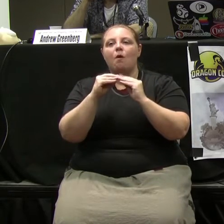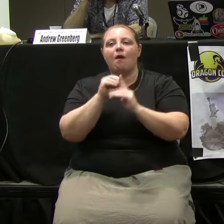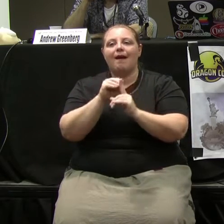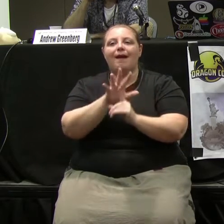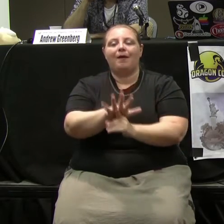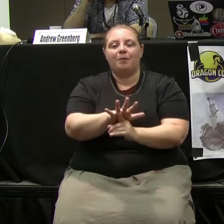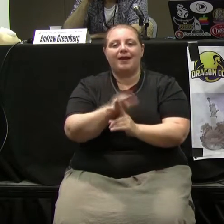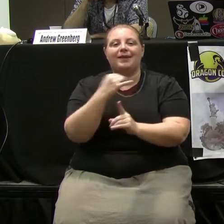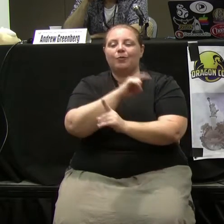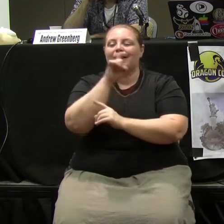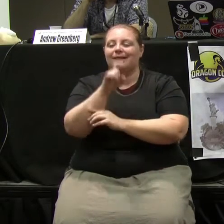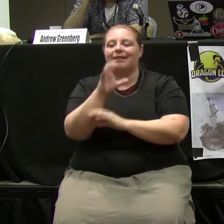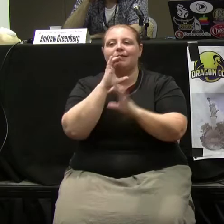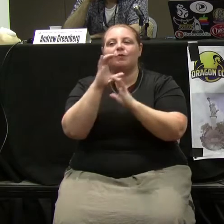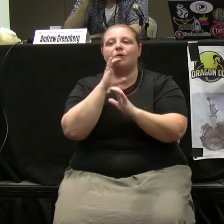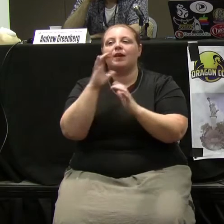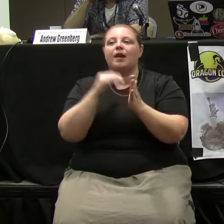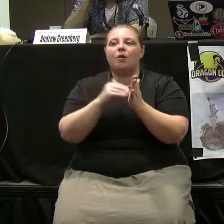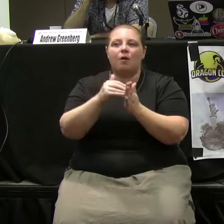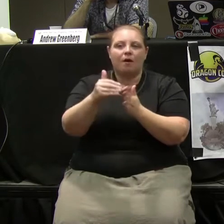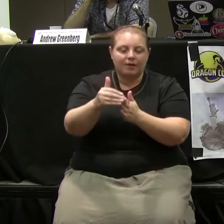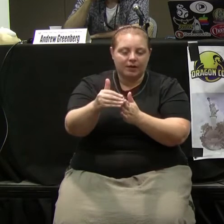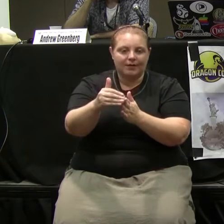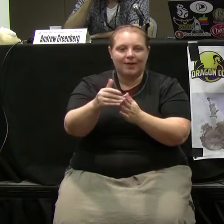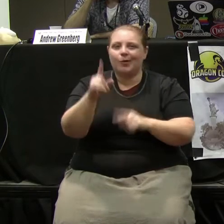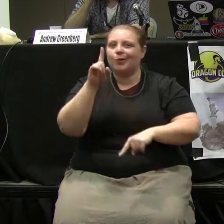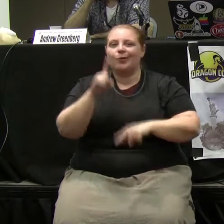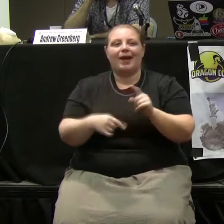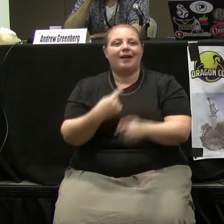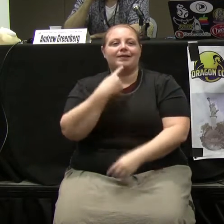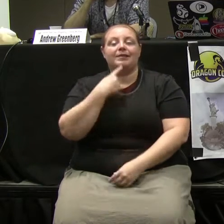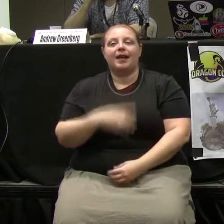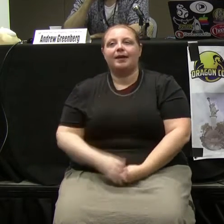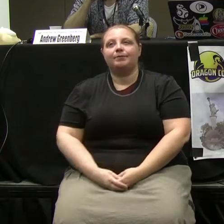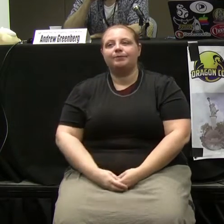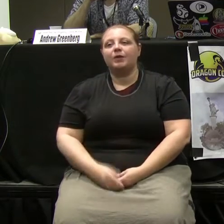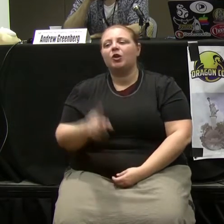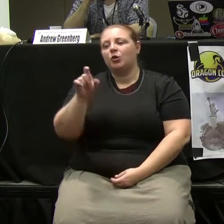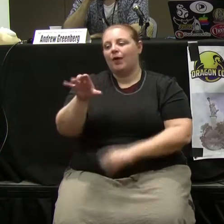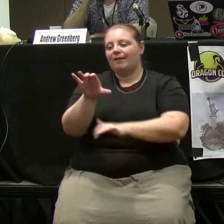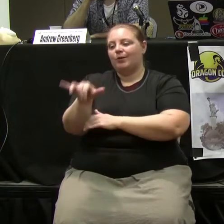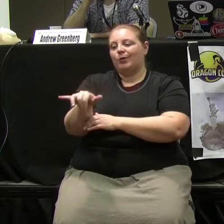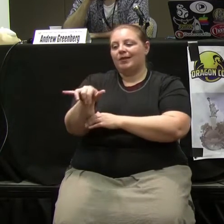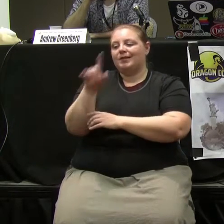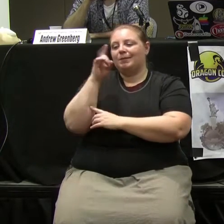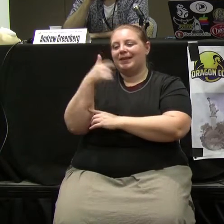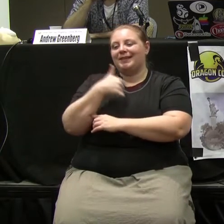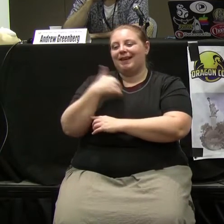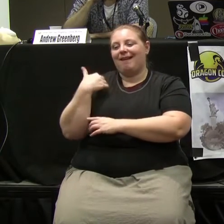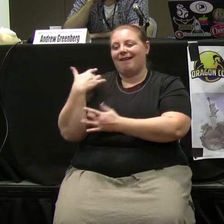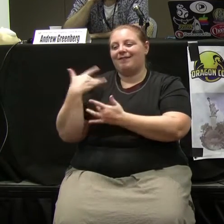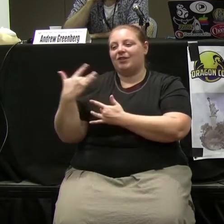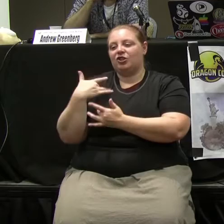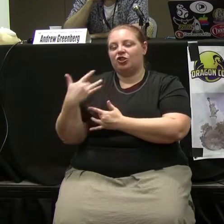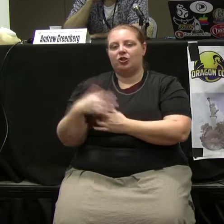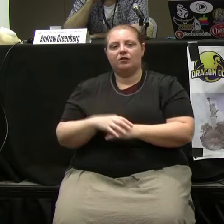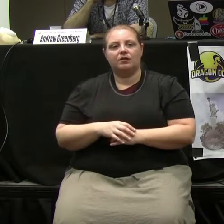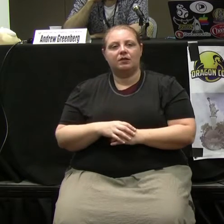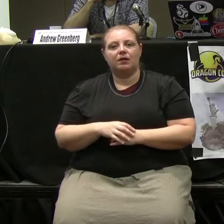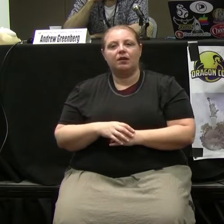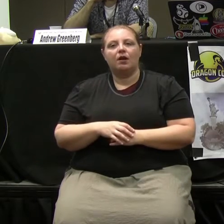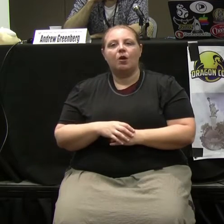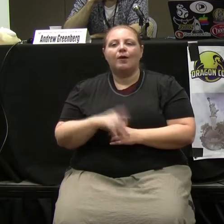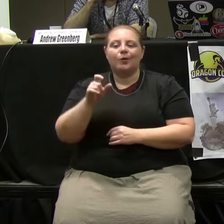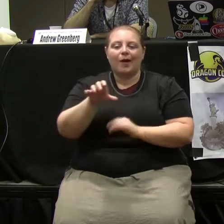have to communicate to people all of the time, is that you can't just say, you have to do this because I have concerns, or you have to do